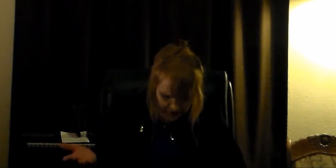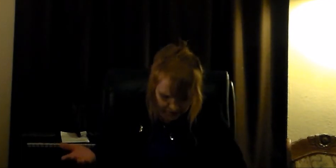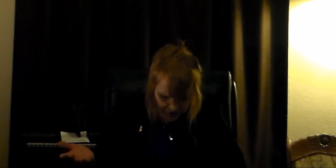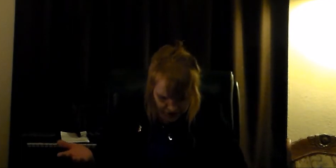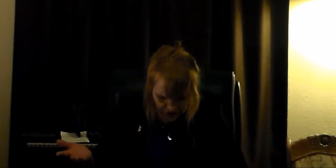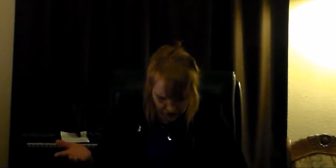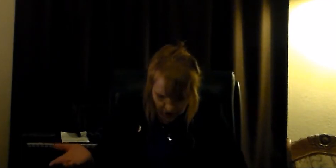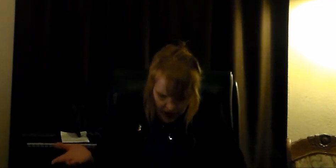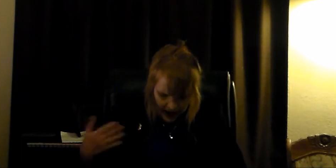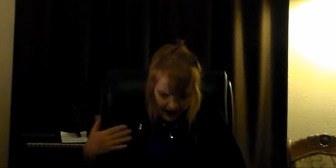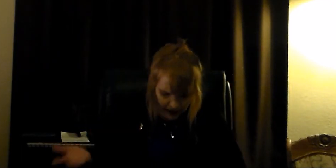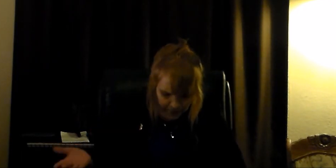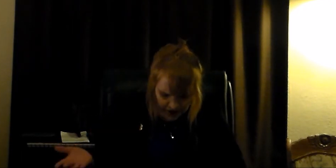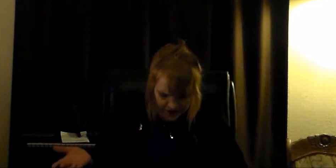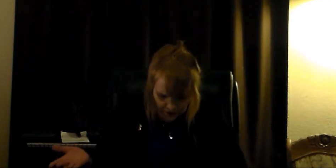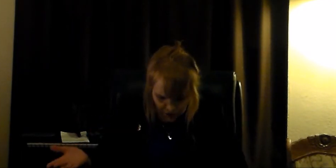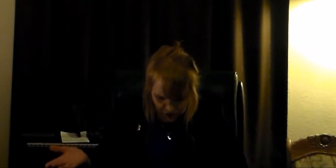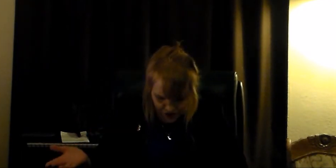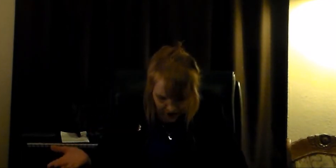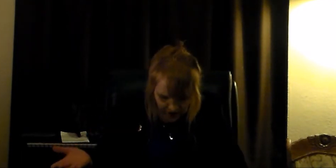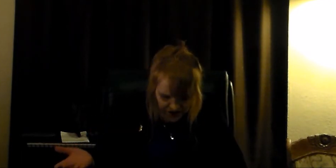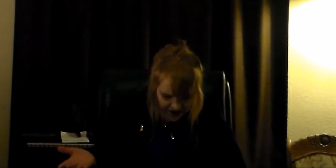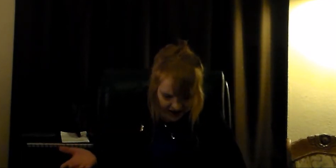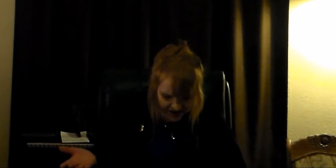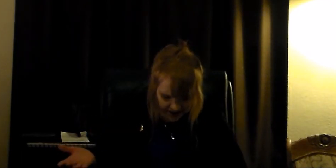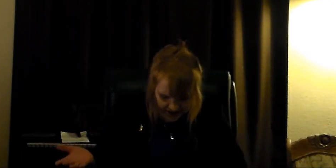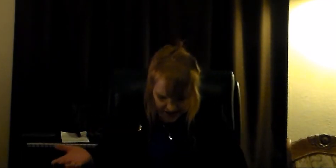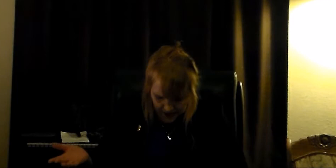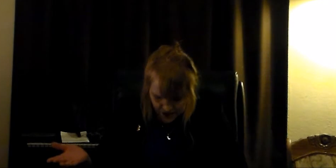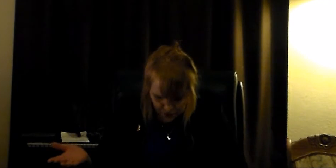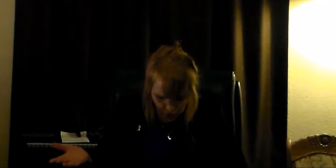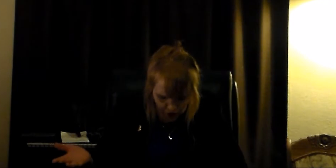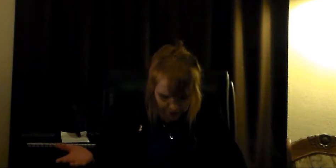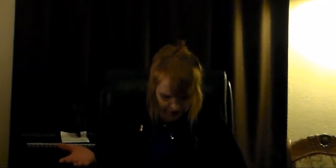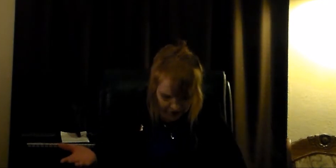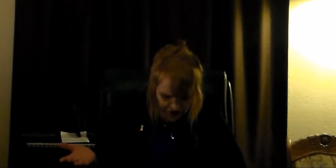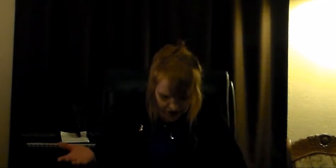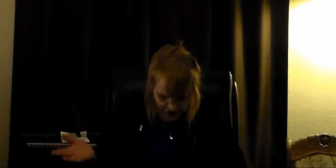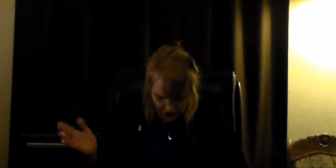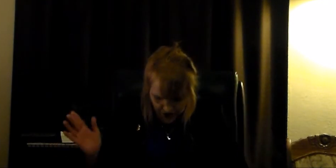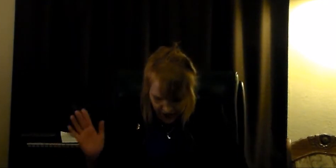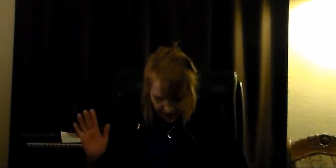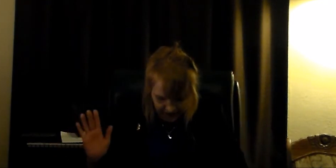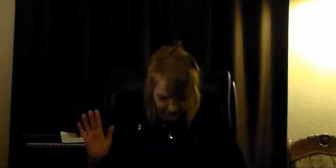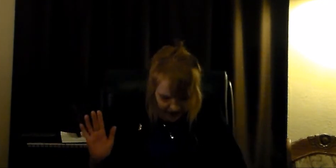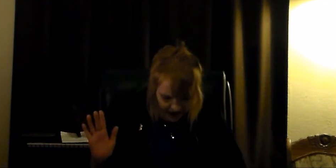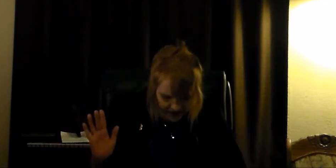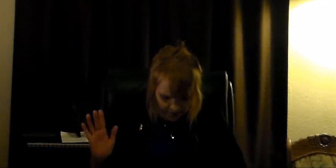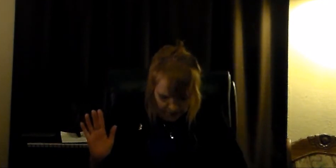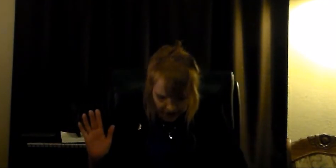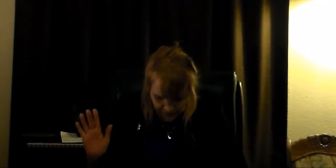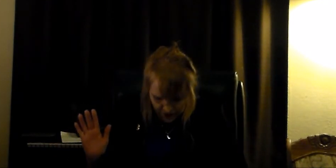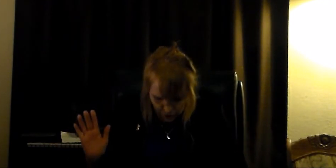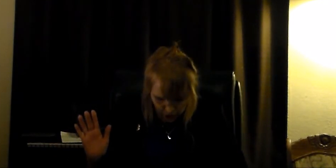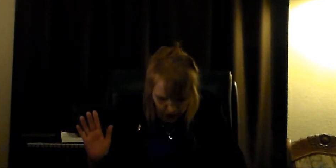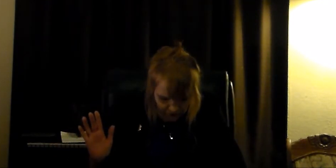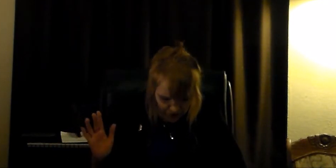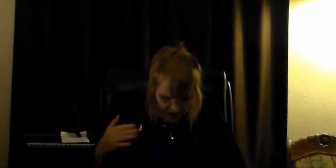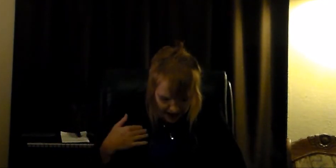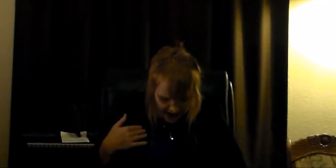something personal. Our president, rulers of our state and cities, ISIS war, pray for each other. And give thanks, I'm praying for you all, for my